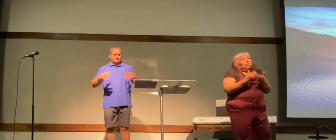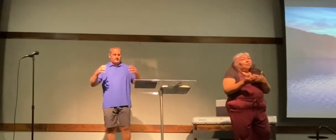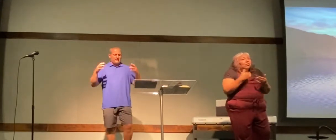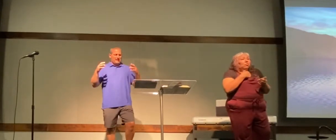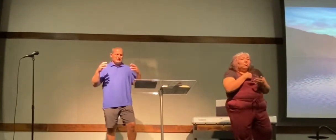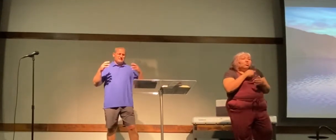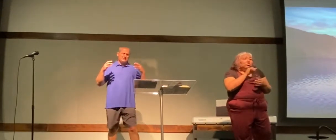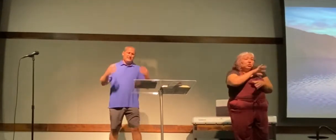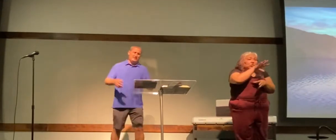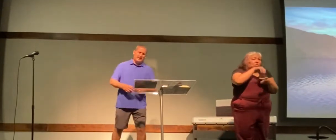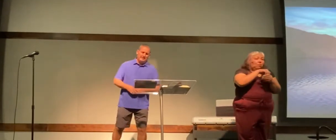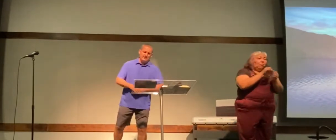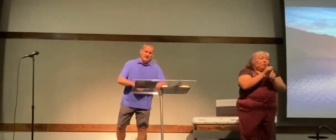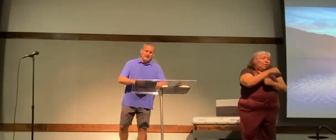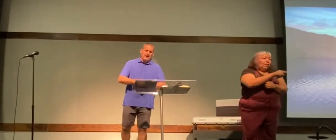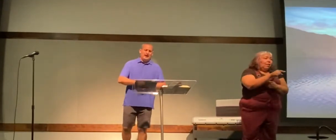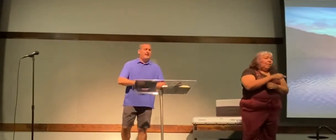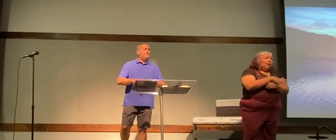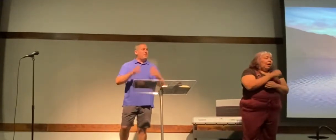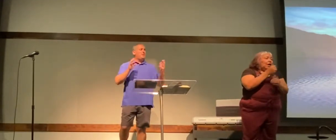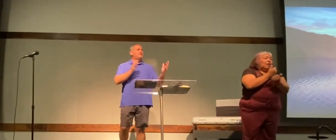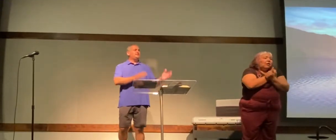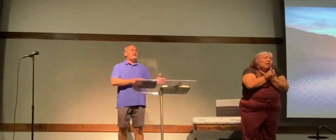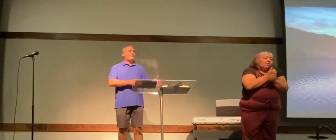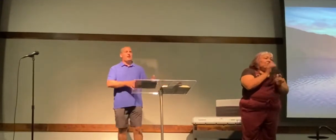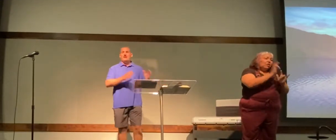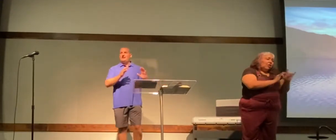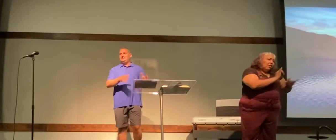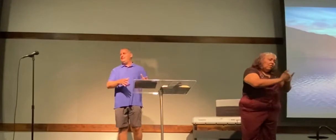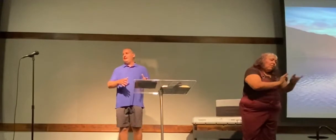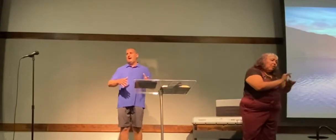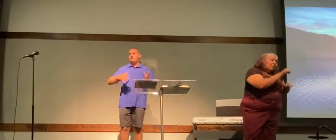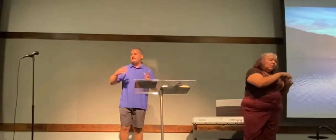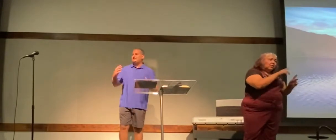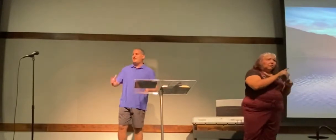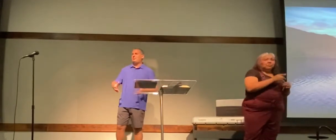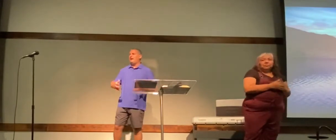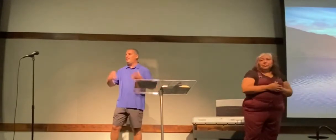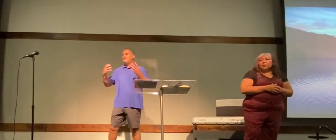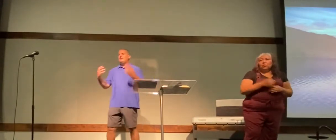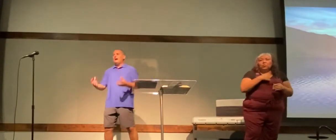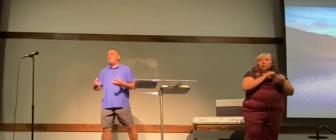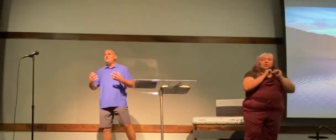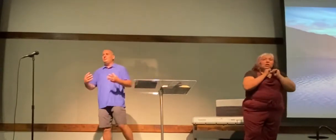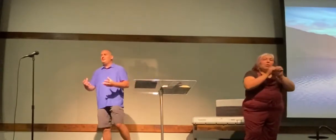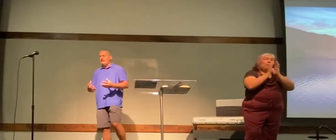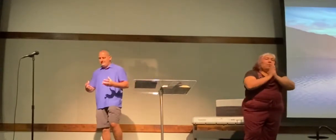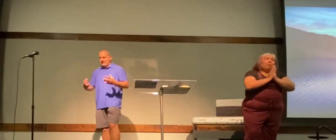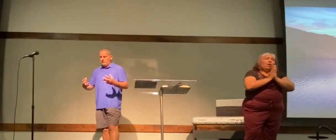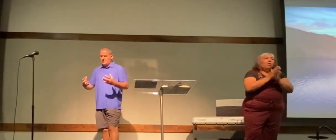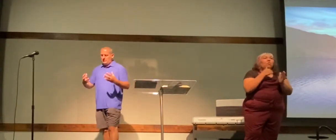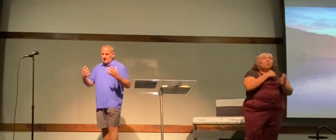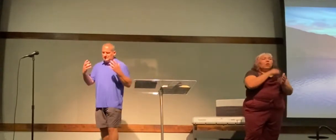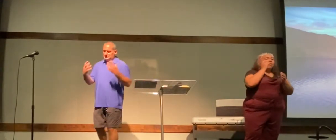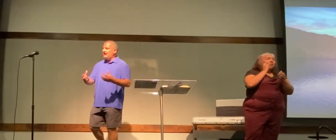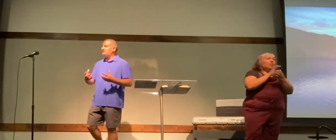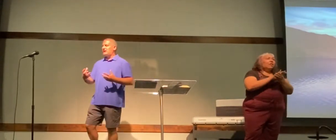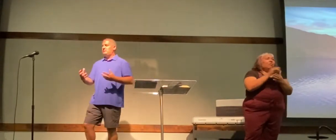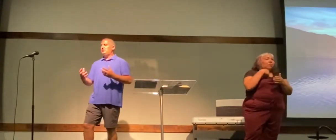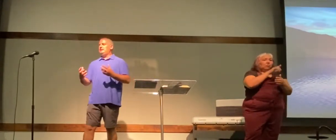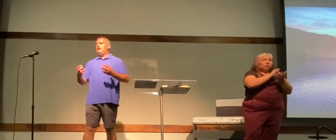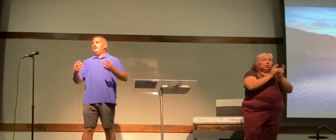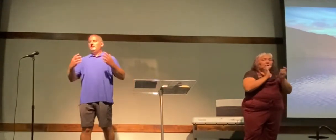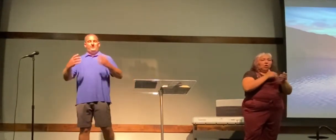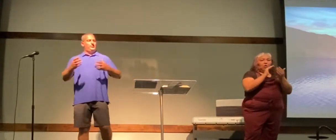him and just loving on them. But we just kept praying. My team and I, we just kept praying. God, we believe that we are going to change